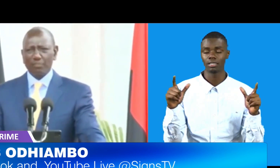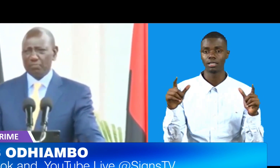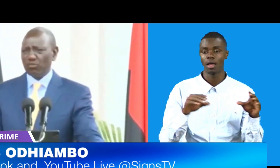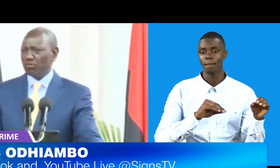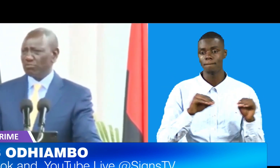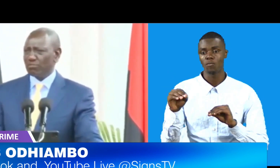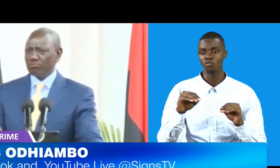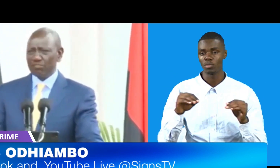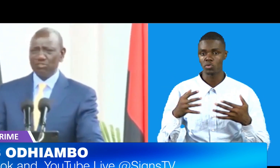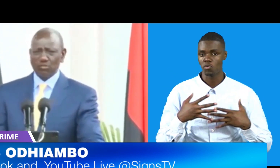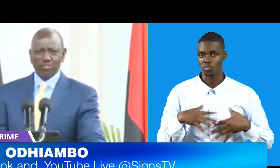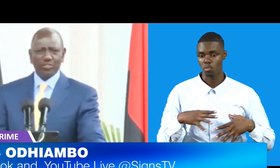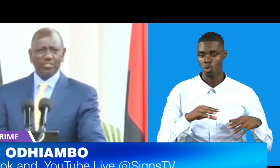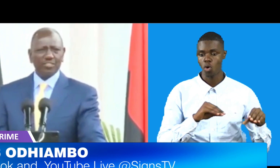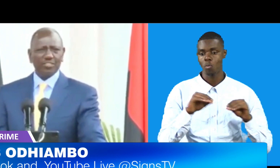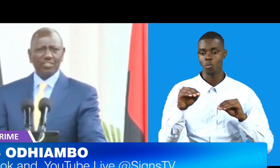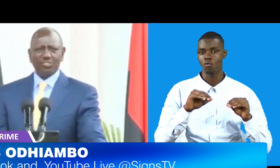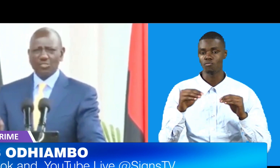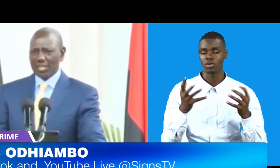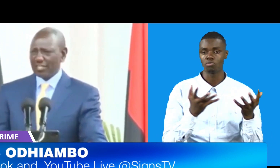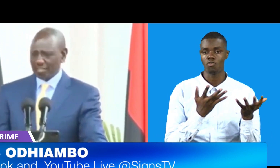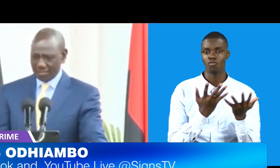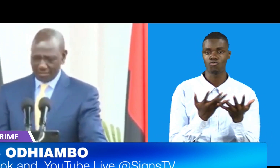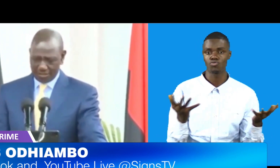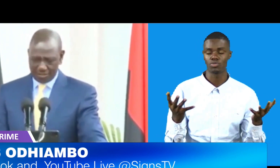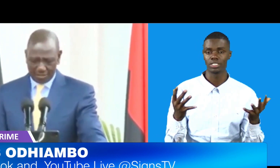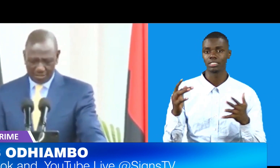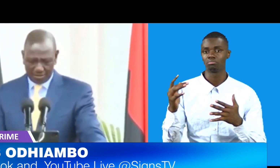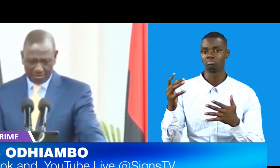movement of people, movement of goods, trade